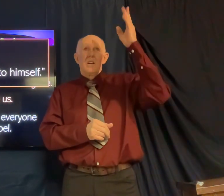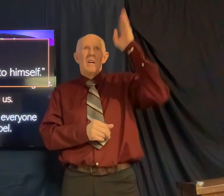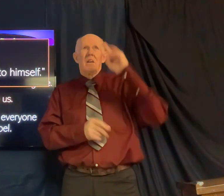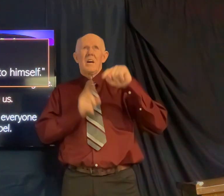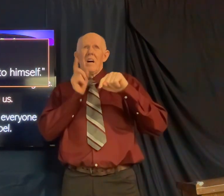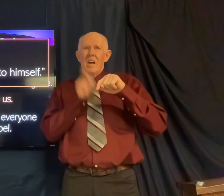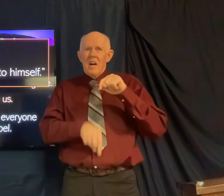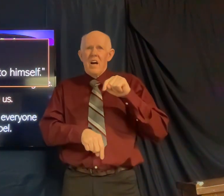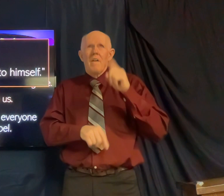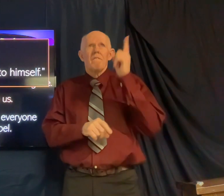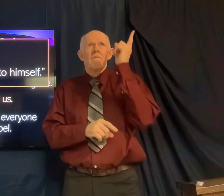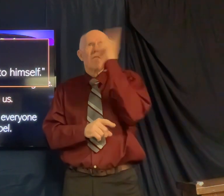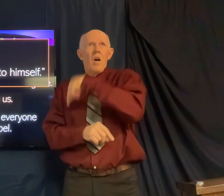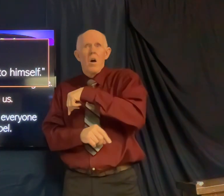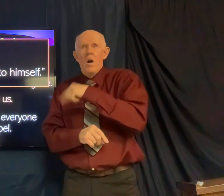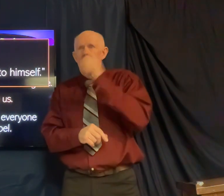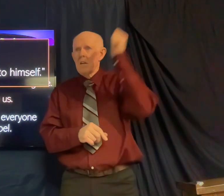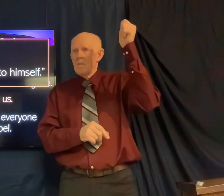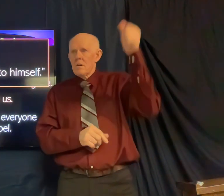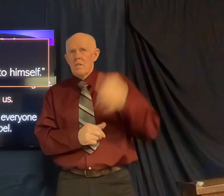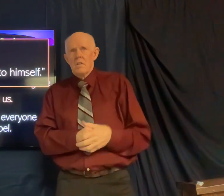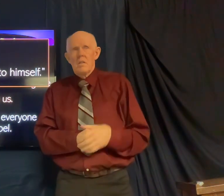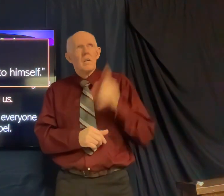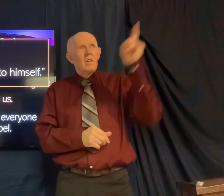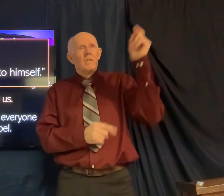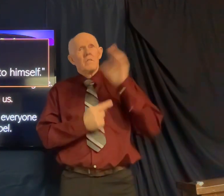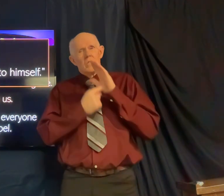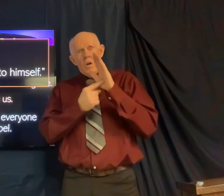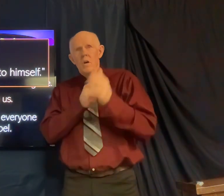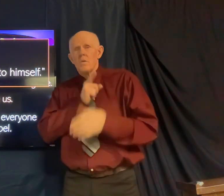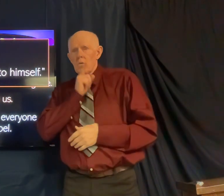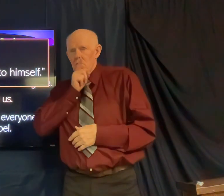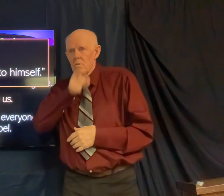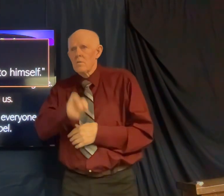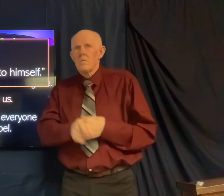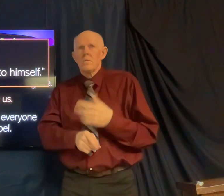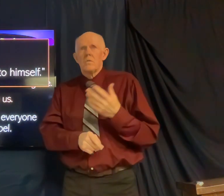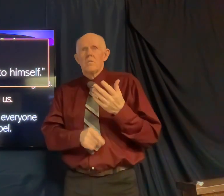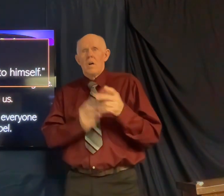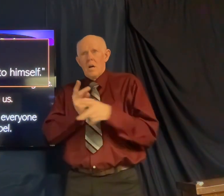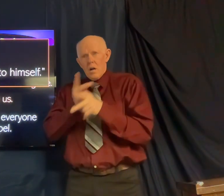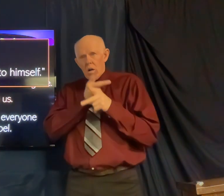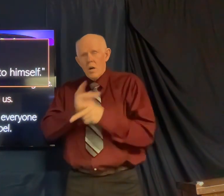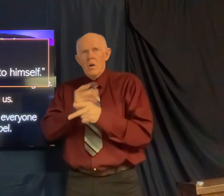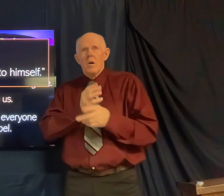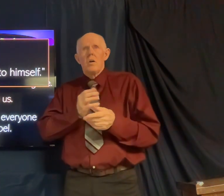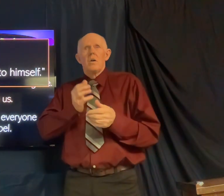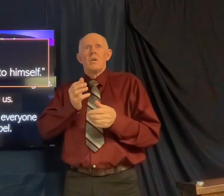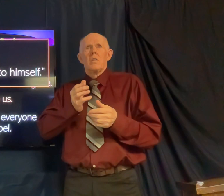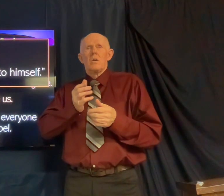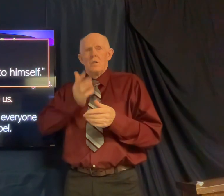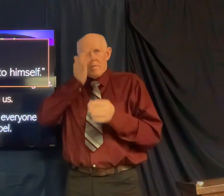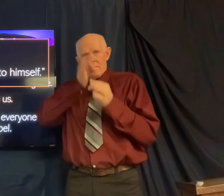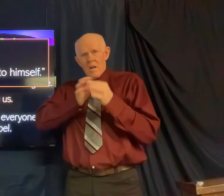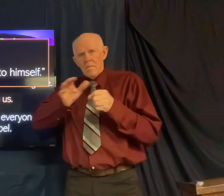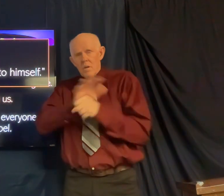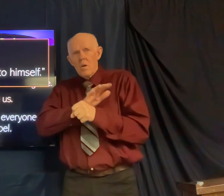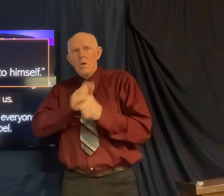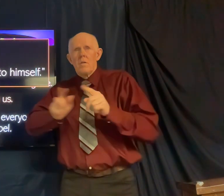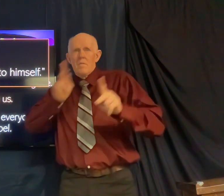Because He cannot be false to Himself. He shows that He is true and that He truly cares.